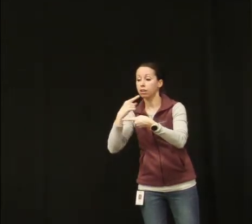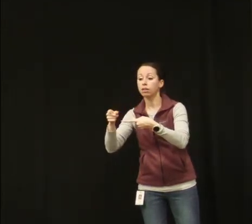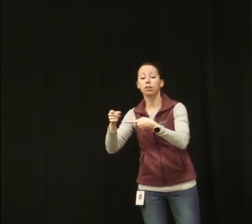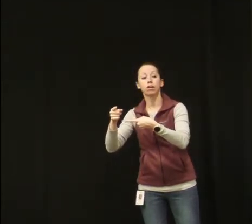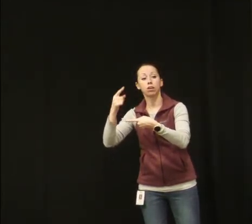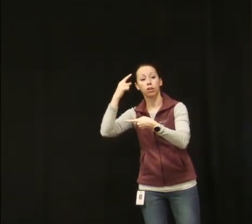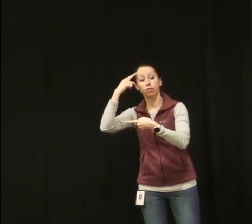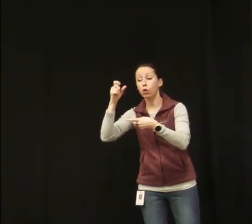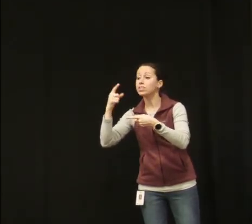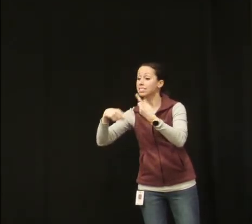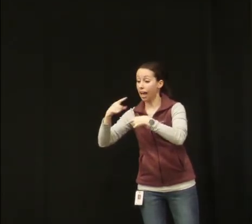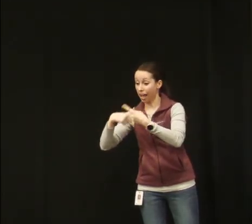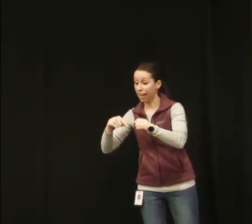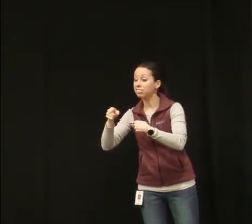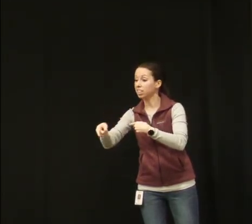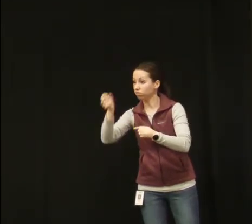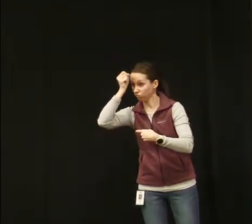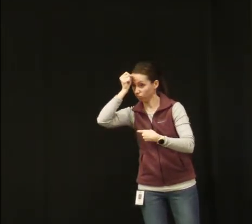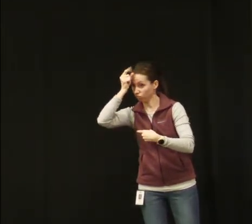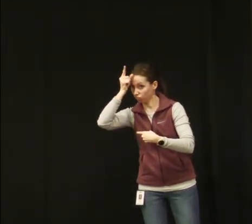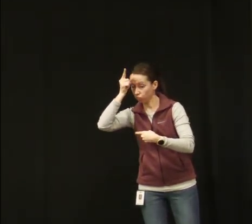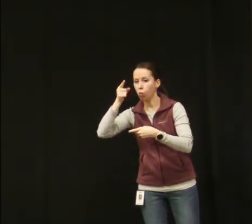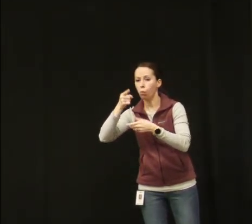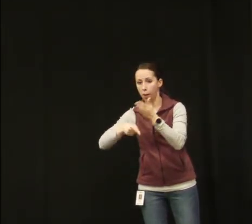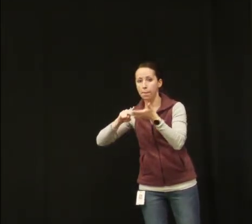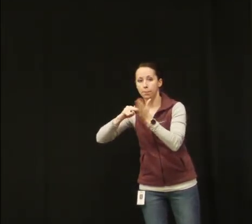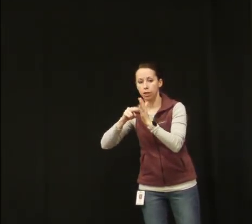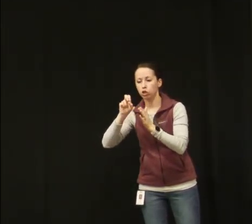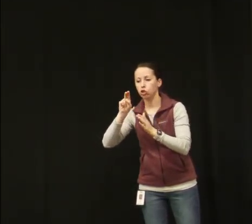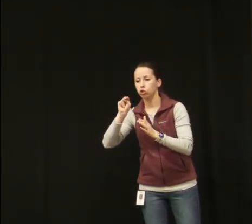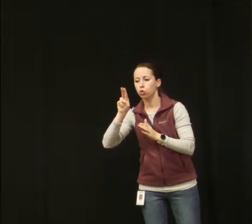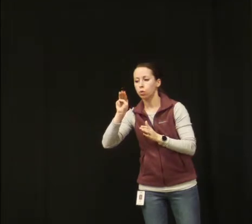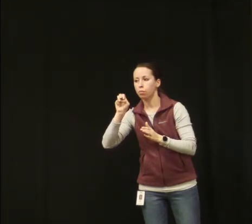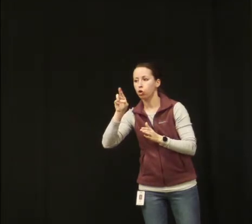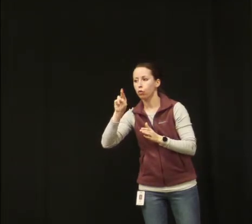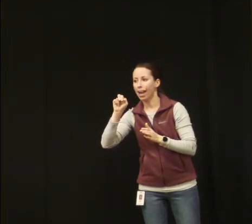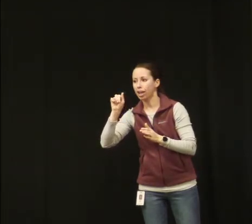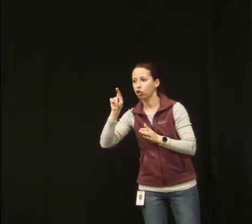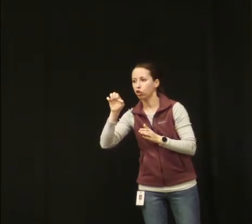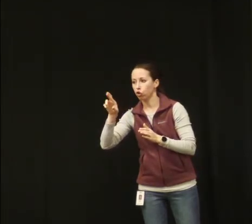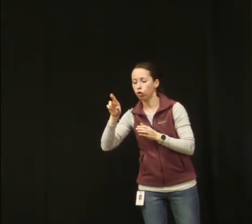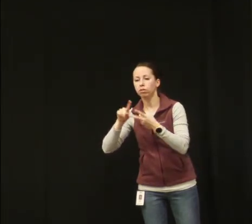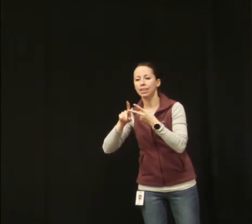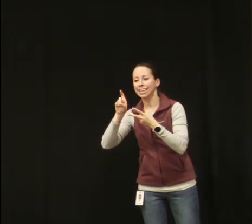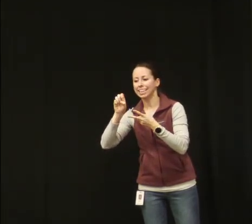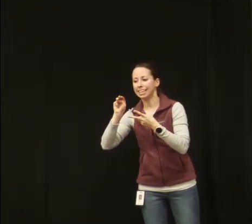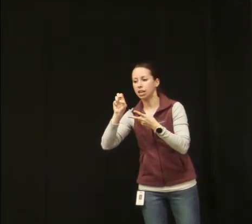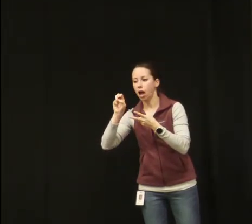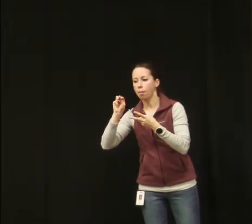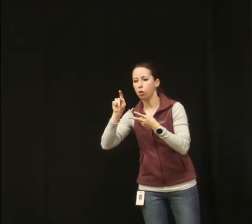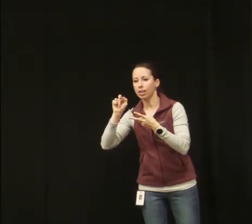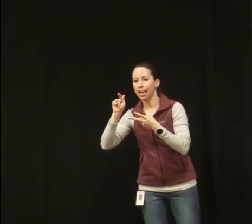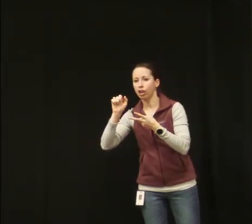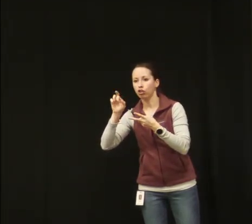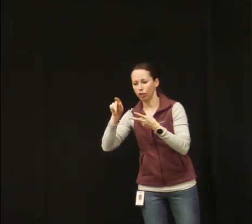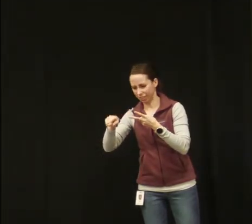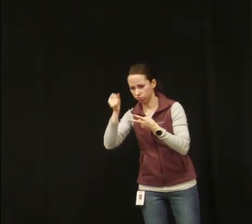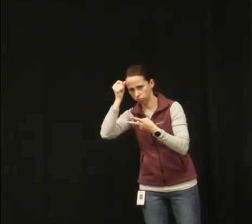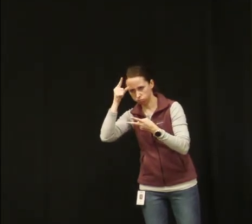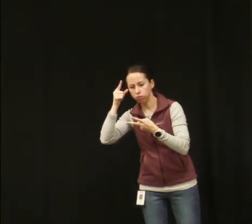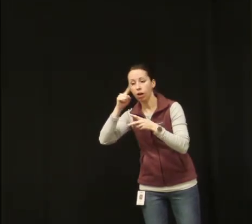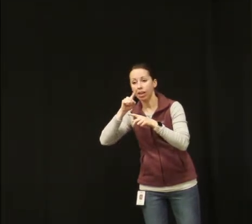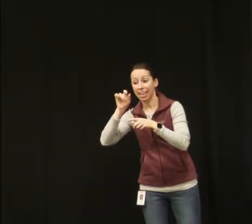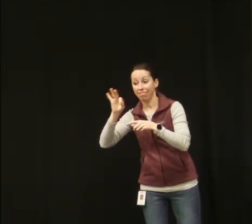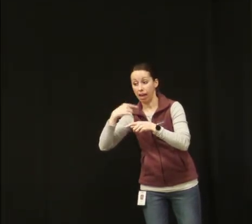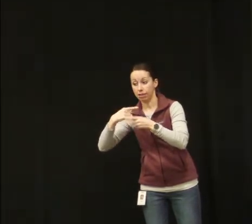he understands what a numerator is and what a denominator is. But there, should I be, where as I'm reading it, I'm like, oh, the next teacher would